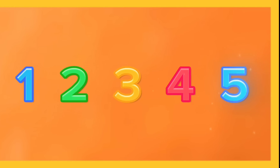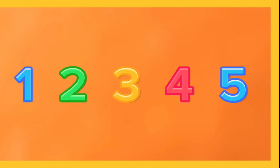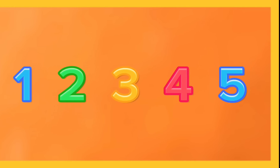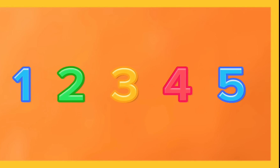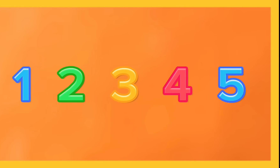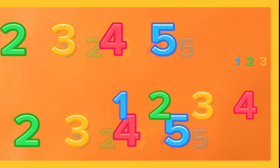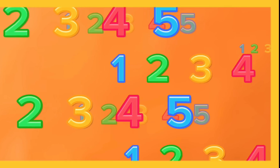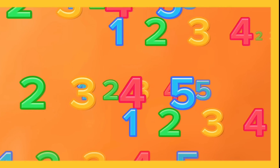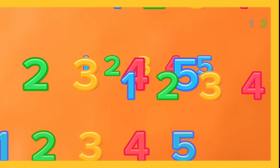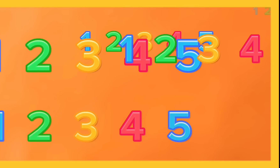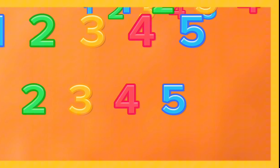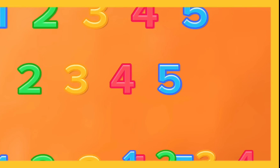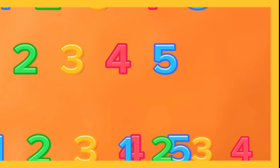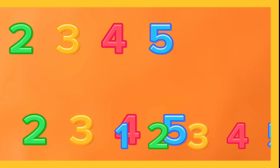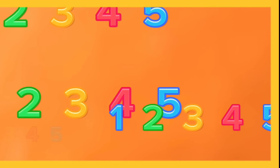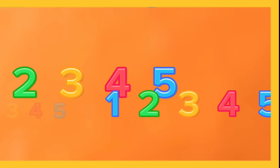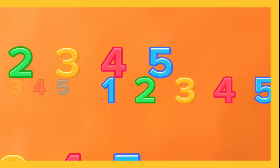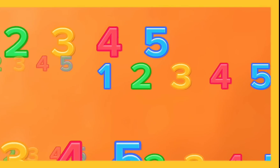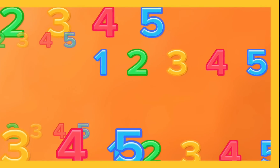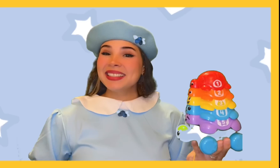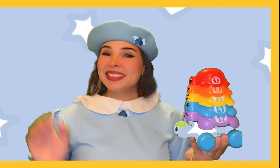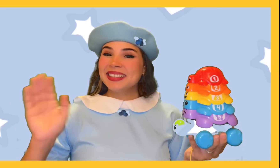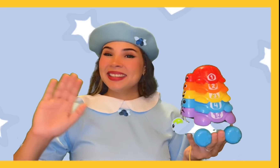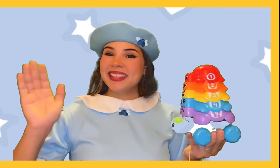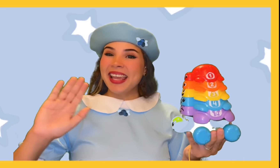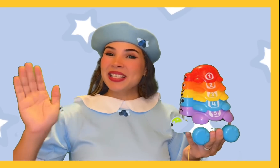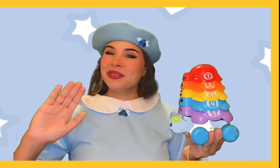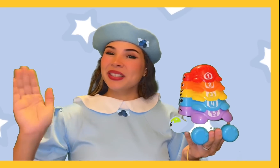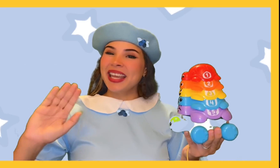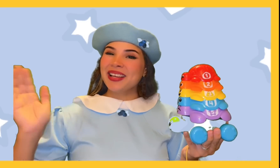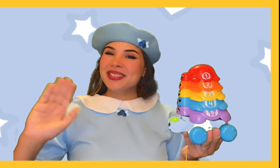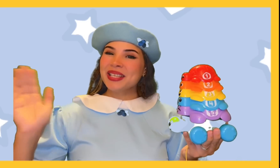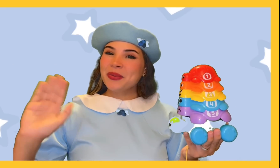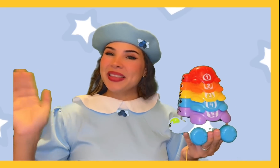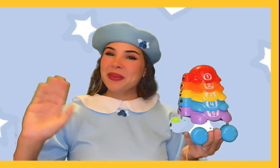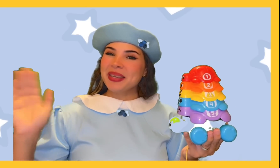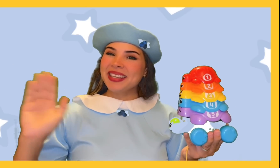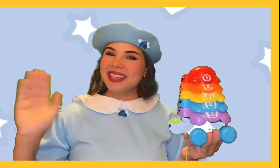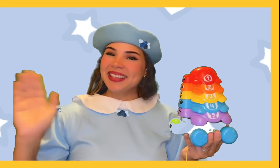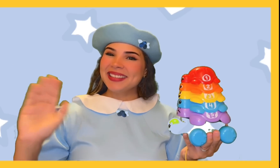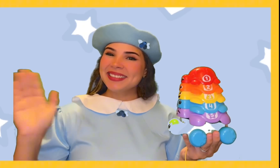Thanks for counting with me.